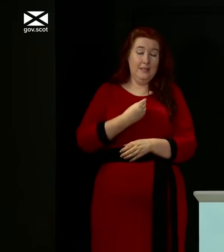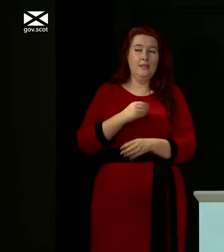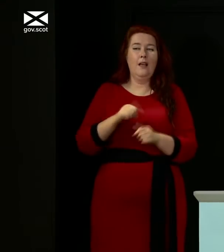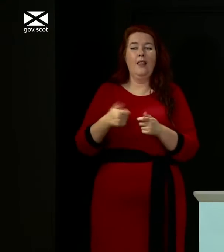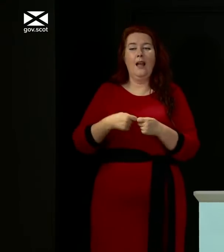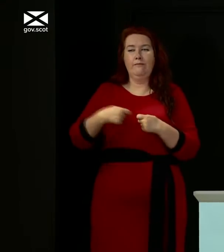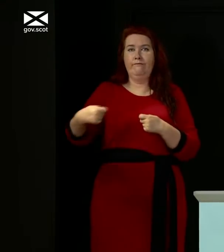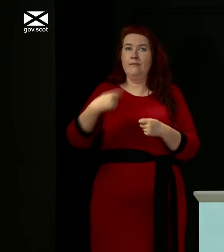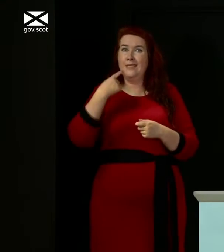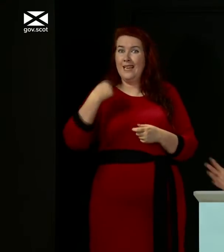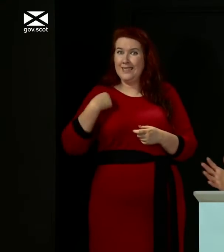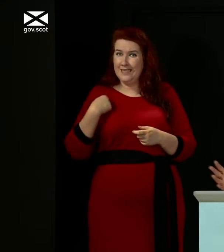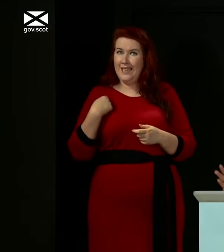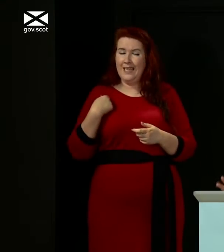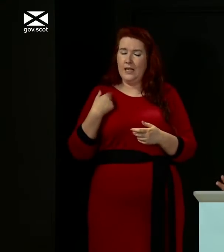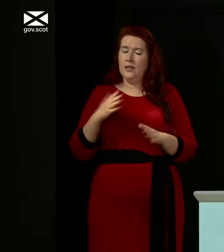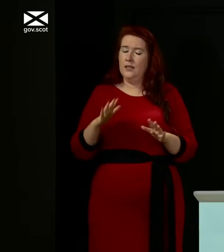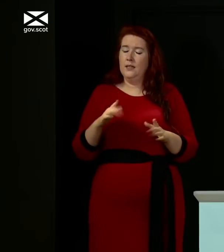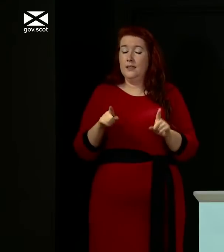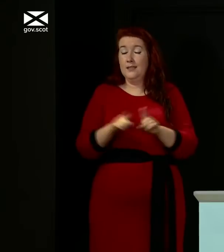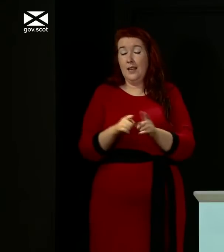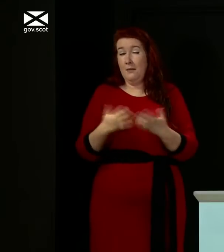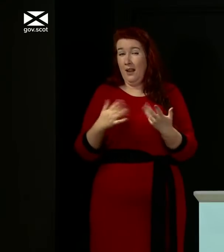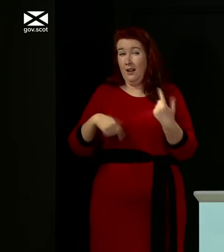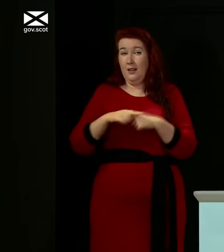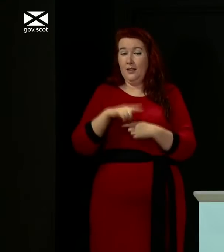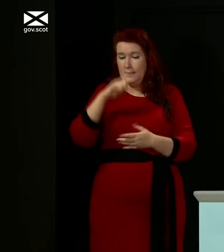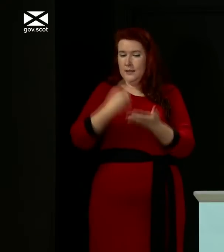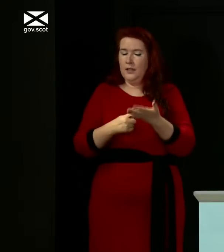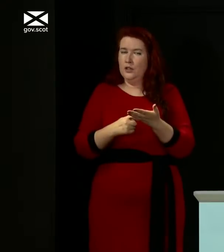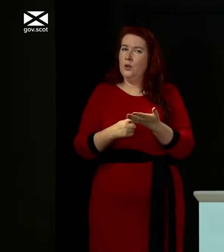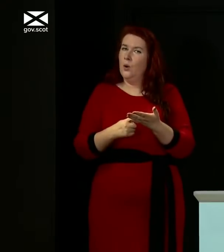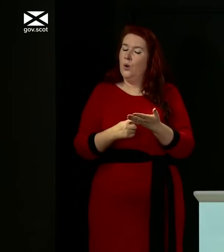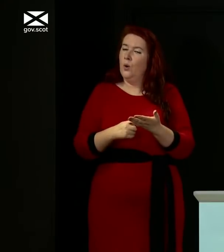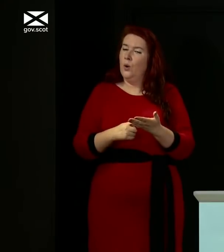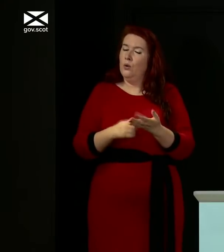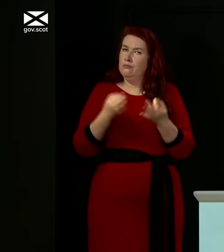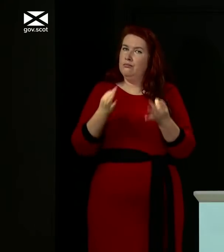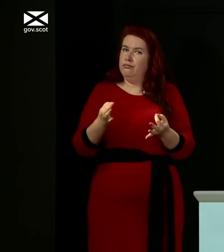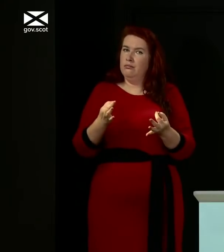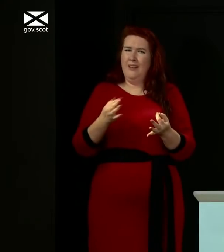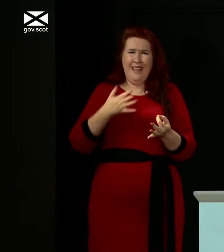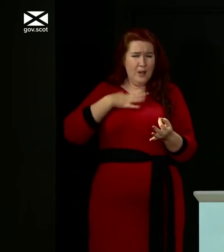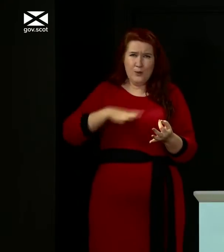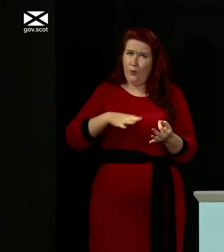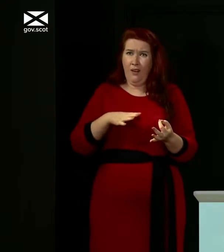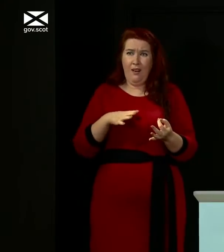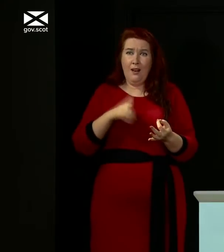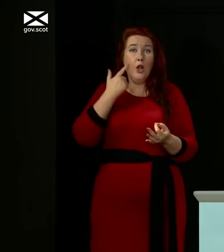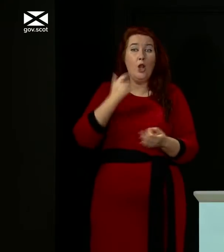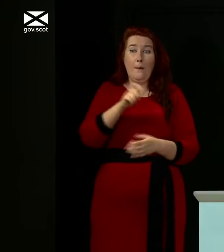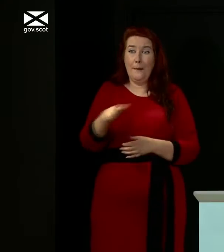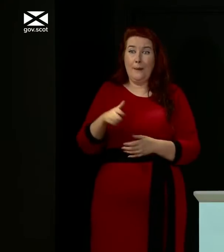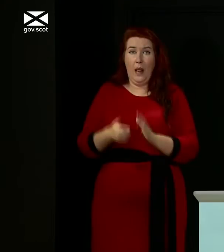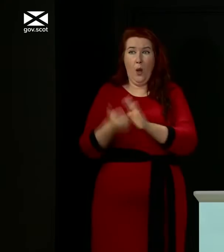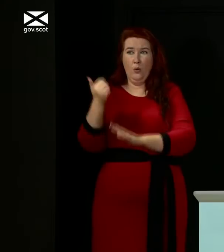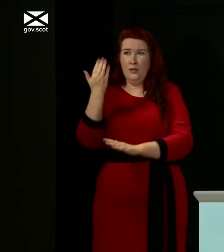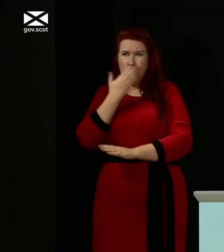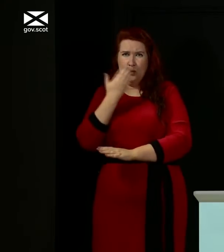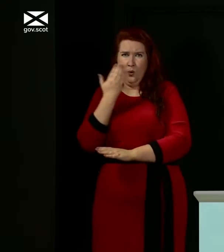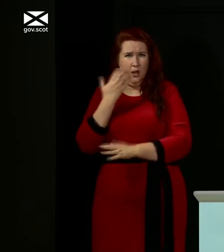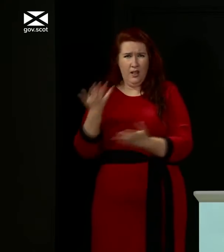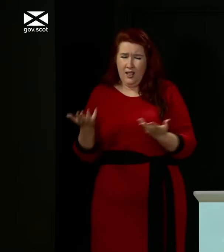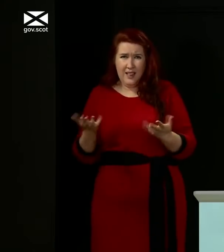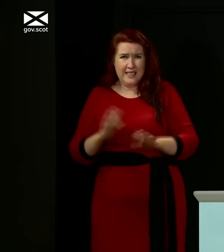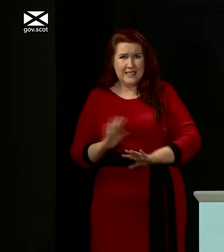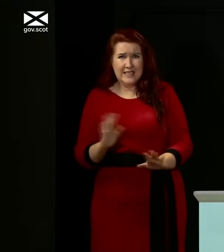extended yesterday has not been done like any part of this. It's not been done lightly. I don't want young people to be out of school for a minute longer than is